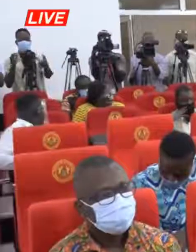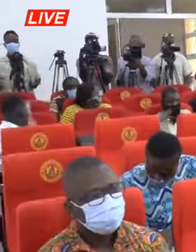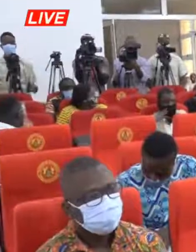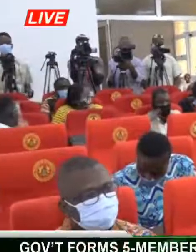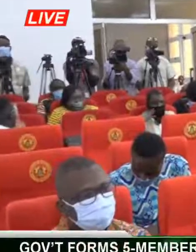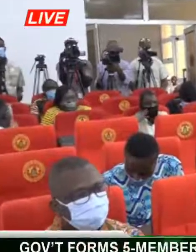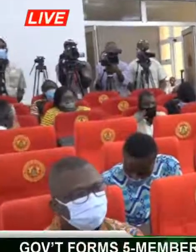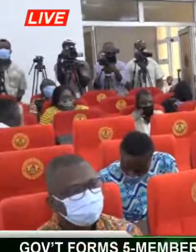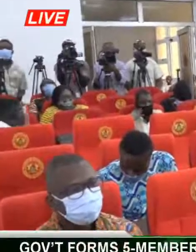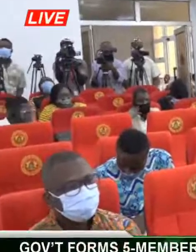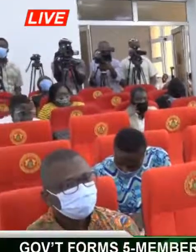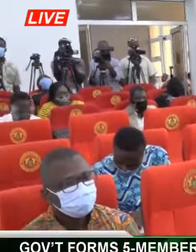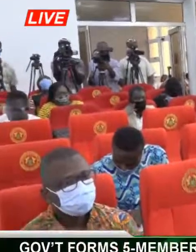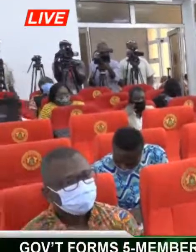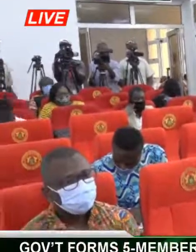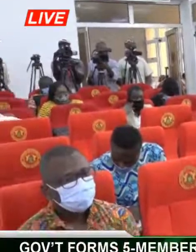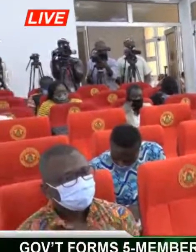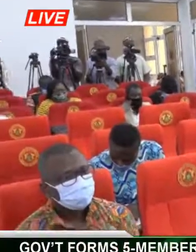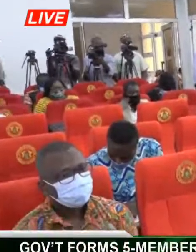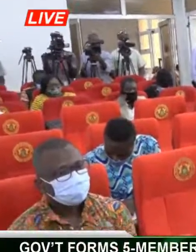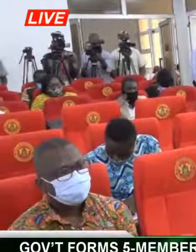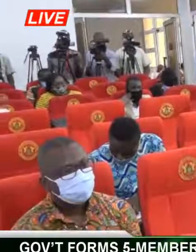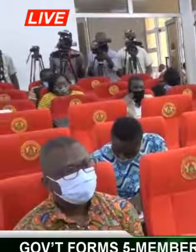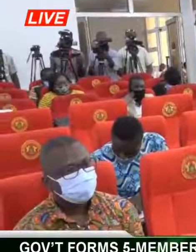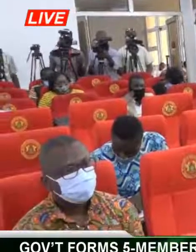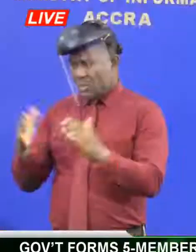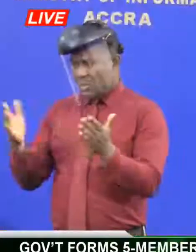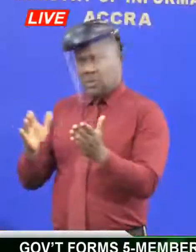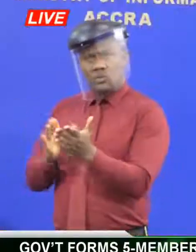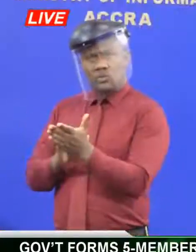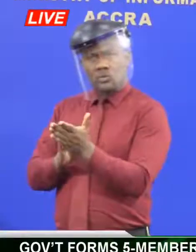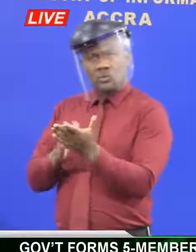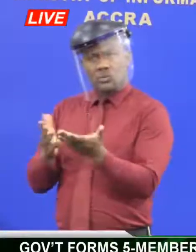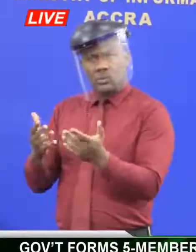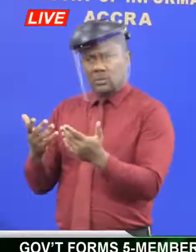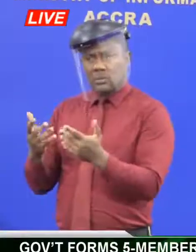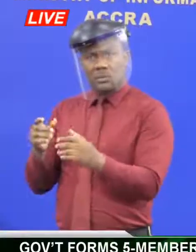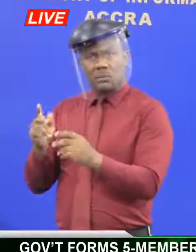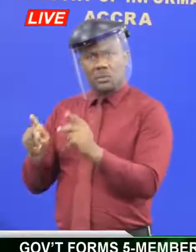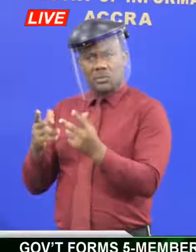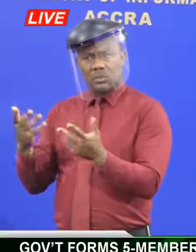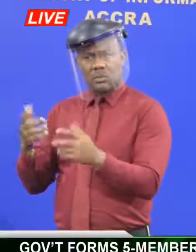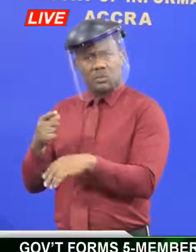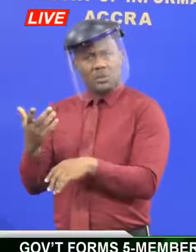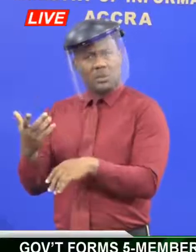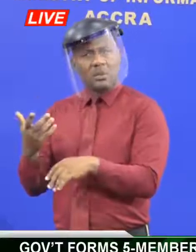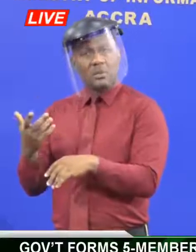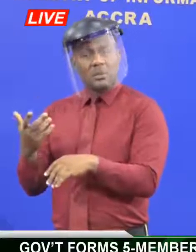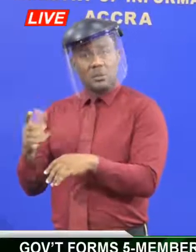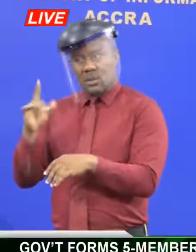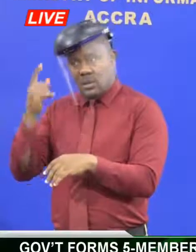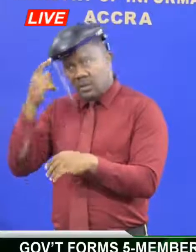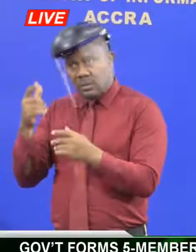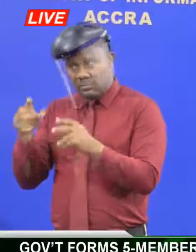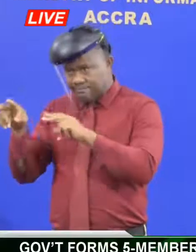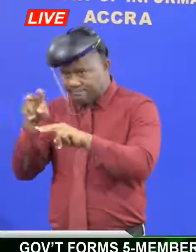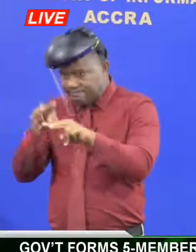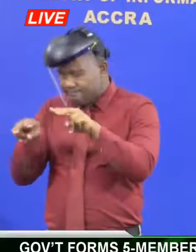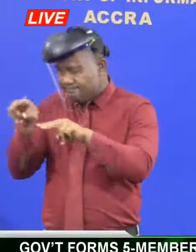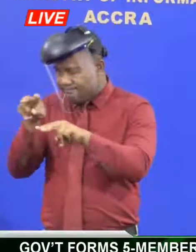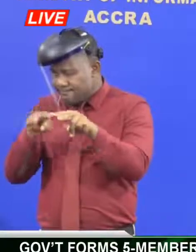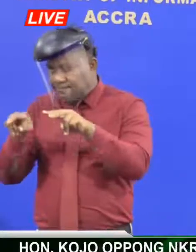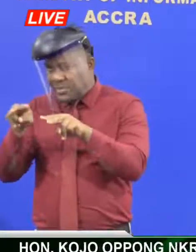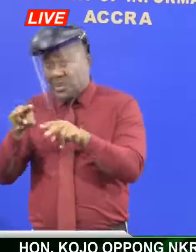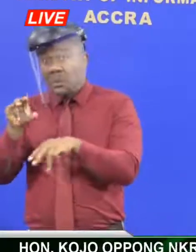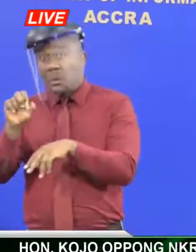a ye bie se wono ma ye betron so hwe no enko nko chron so hwe no aban ni di e kire hwe se bambo